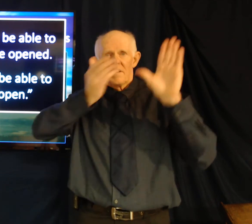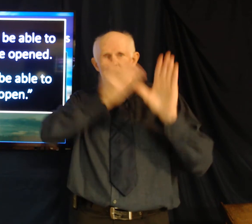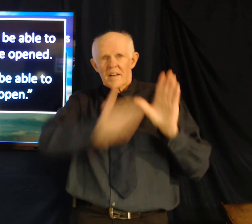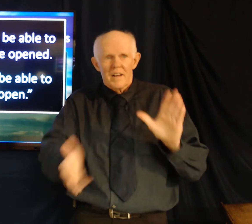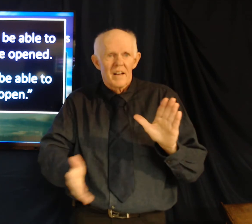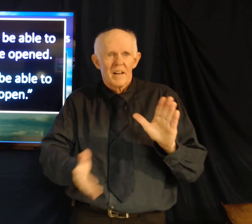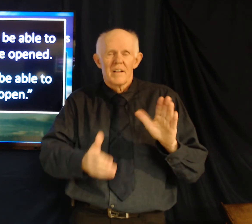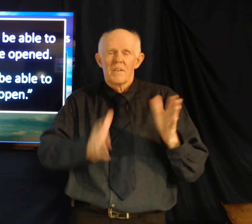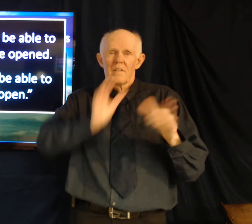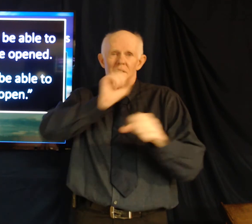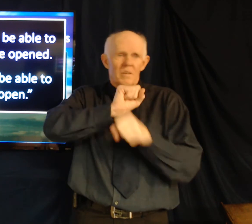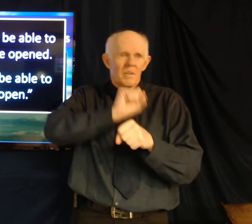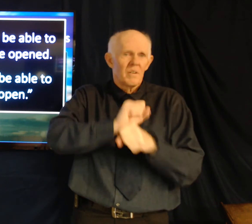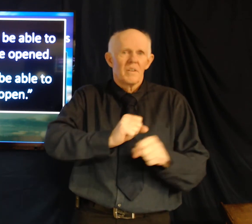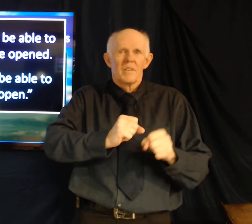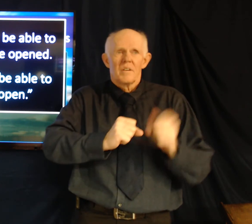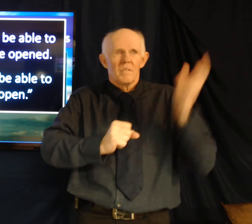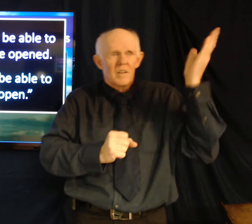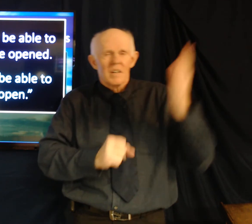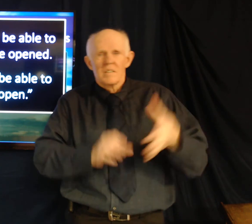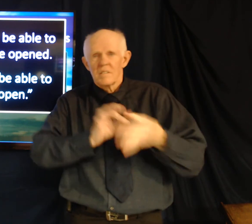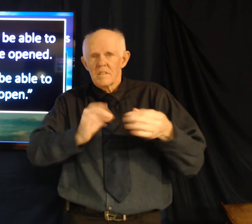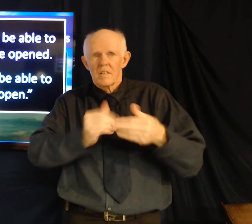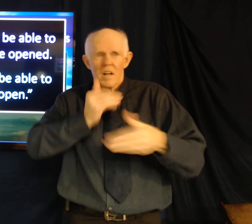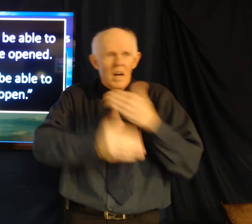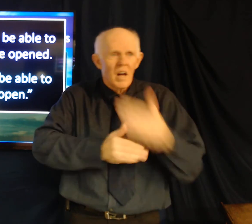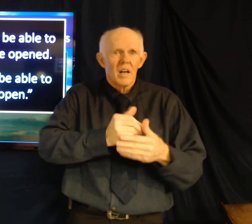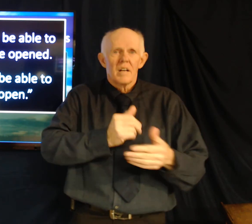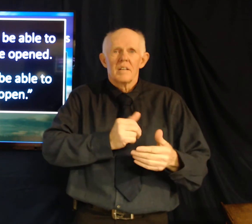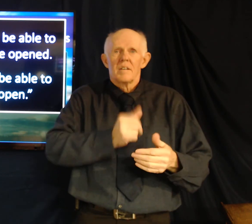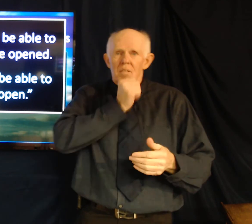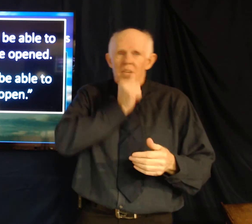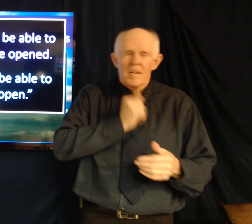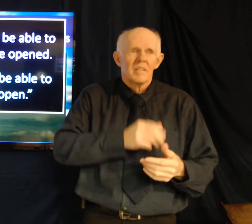he shows us he shows